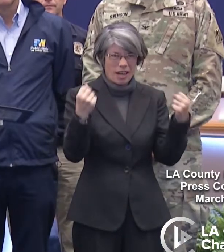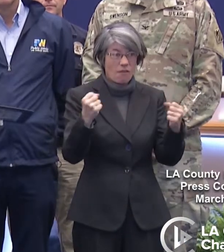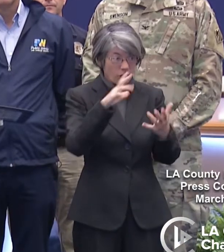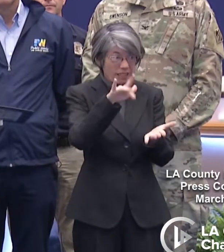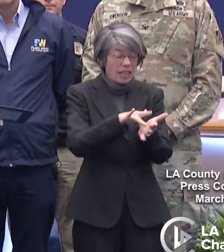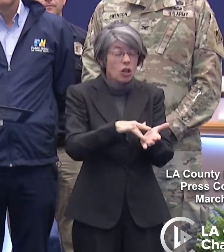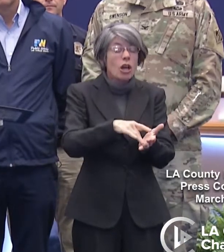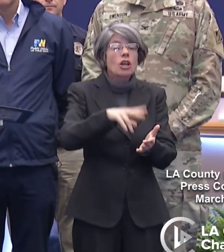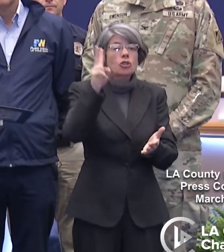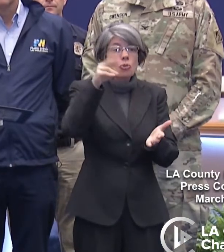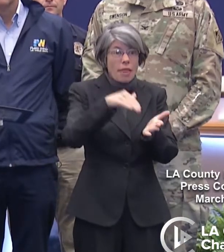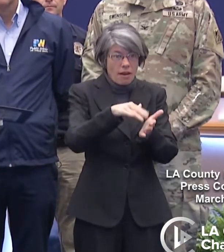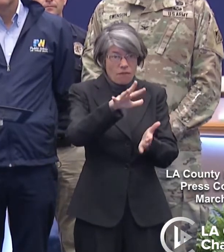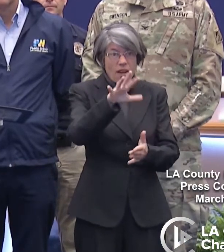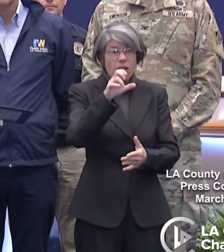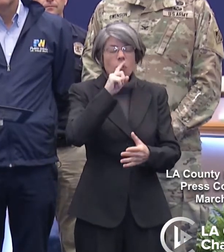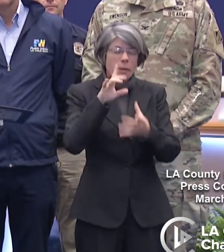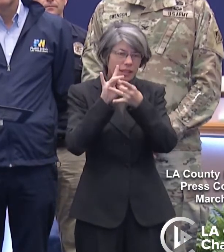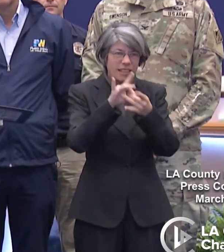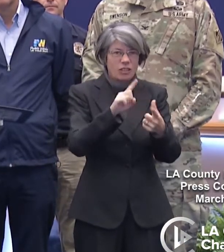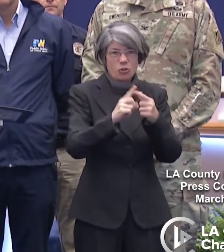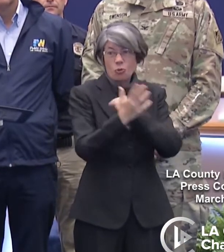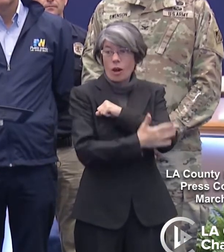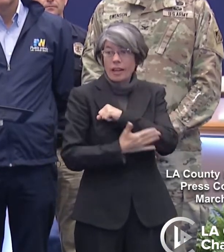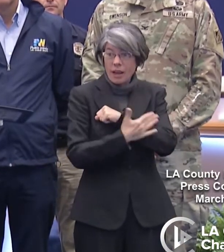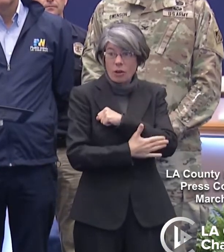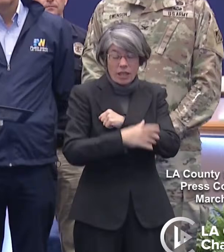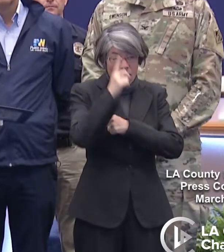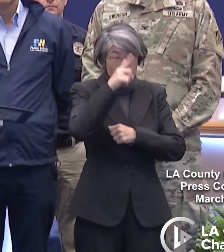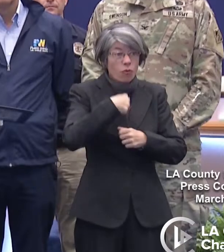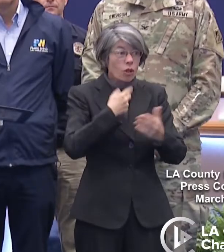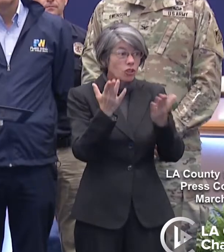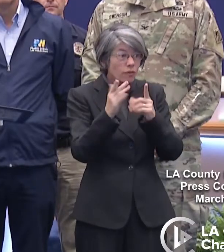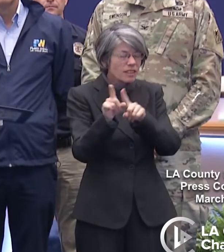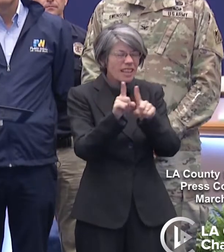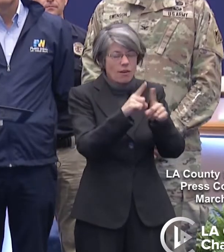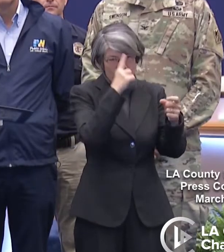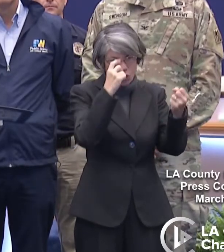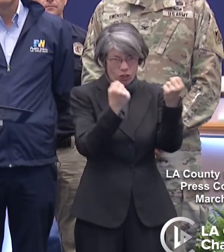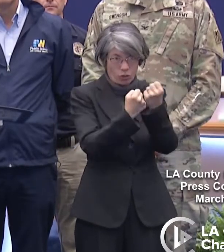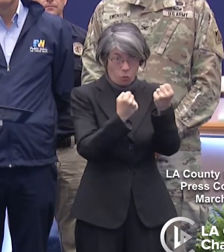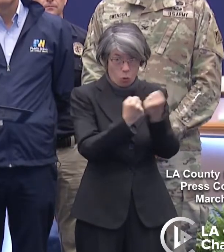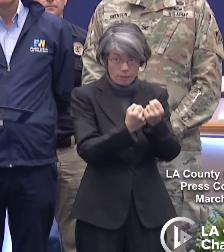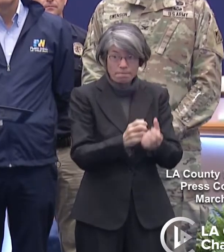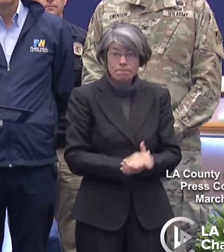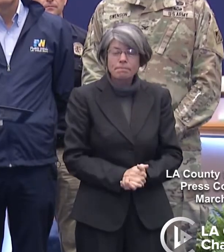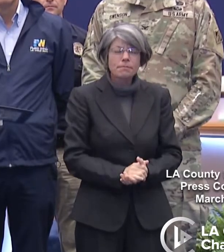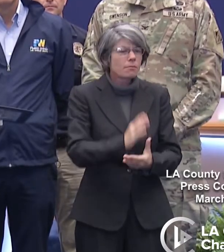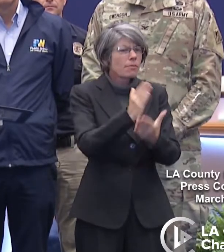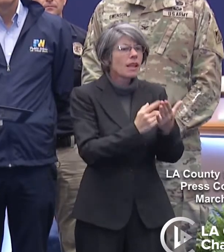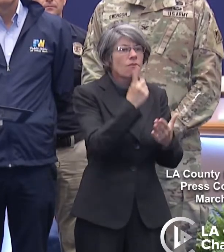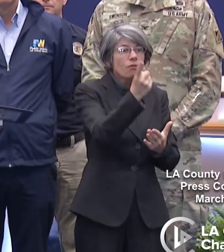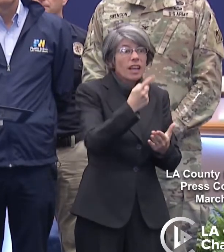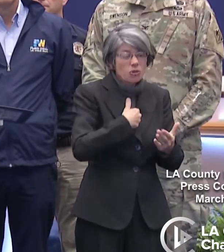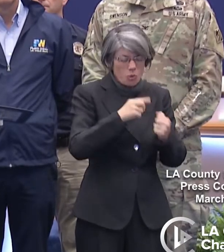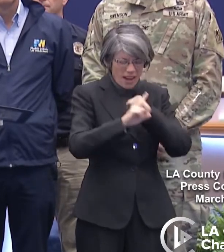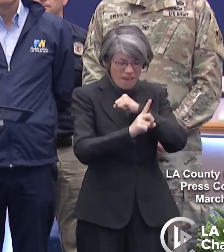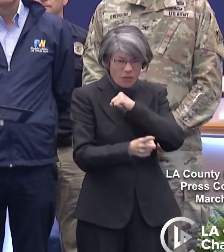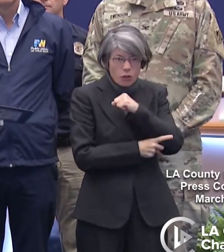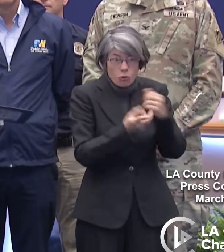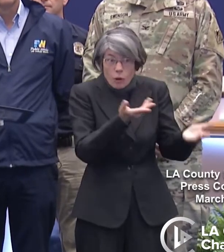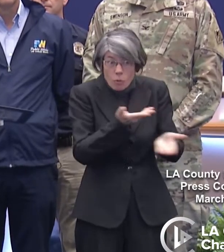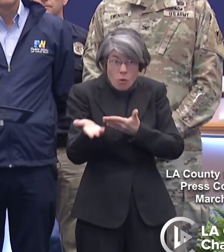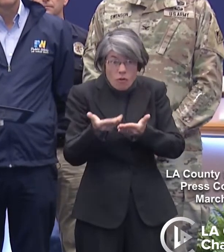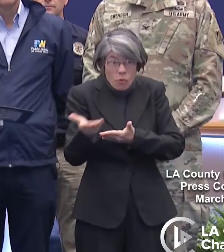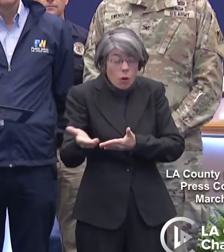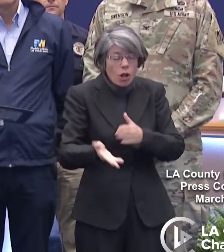survivors have been connected to our county for information and for support. In Phase 1 of debris removal